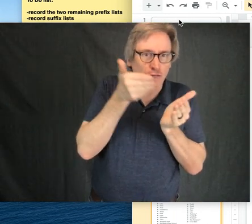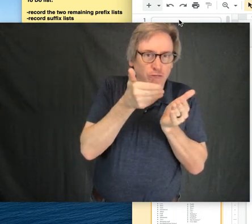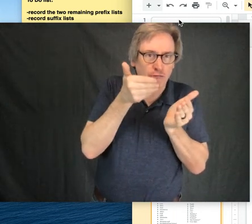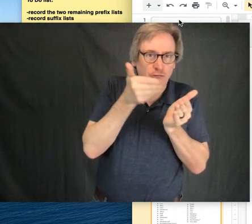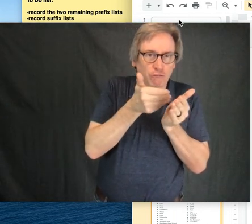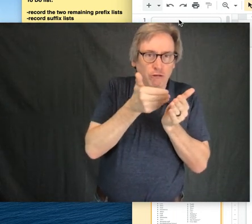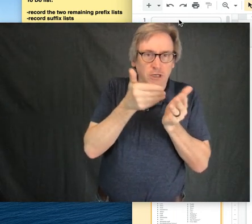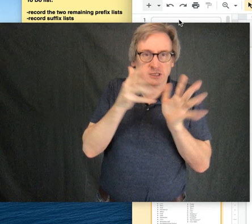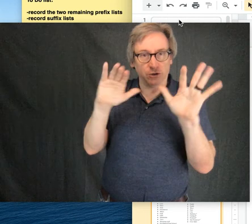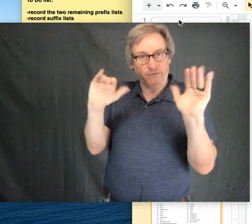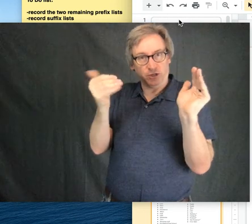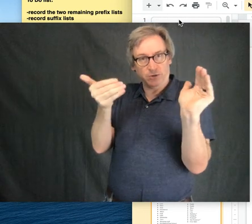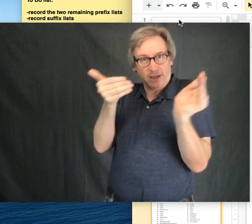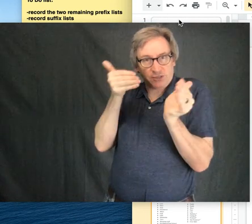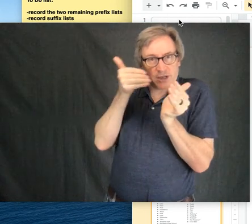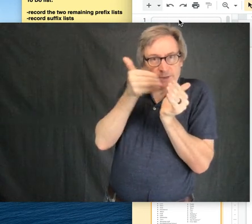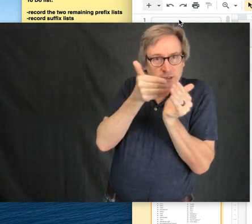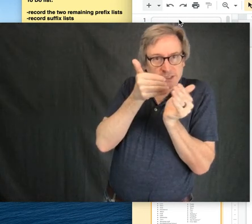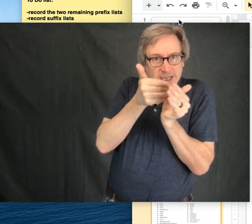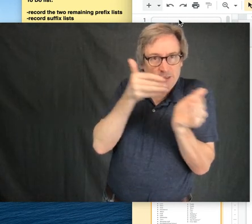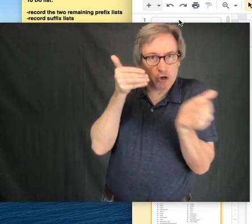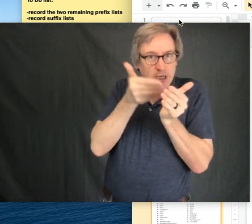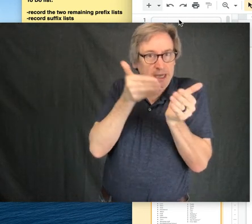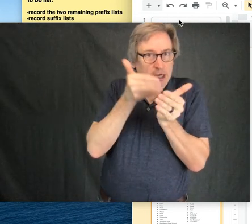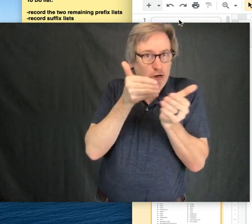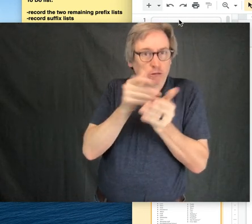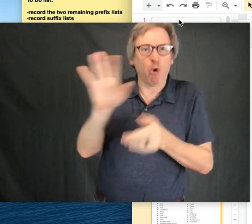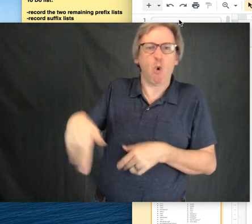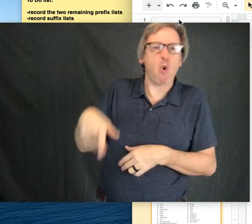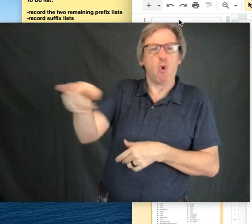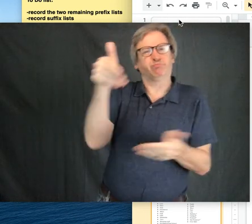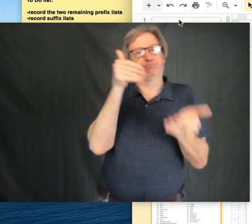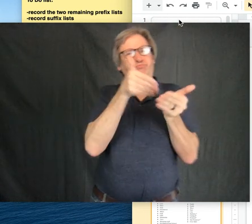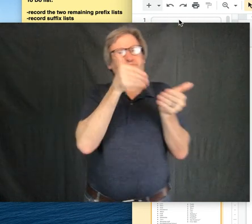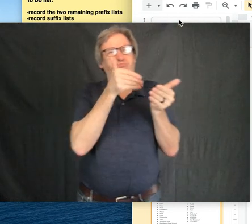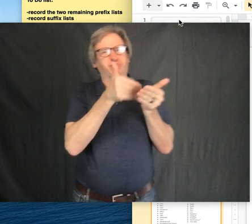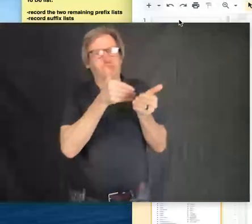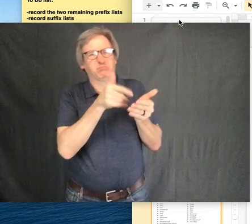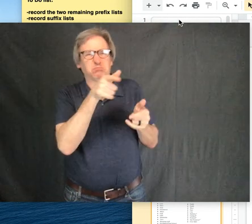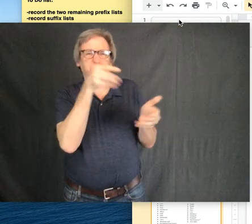Near. So if the two hands are coming close together, near. It's